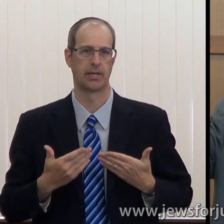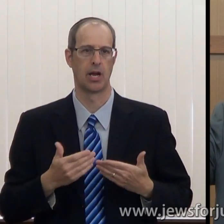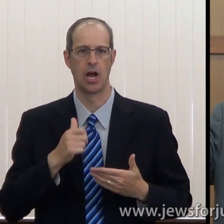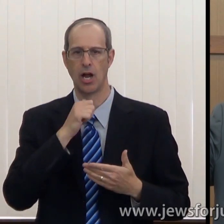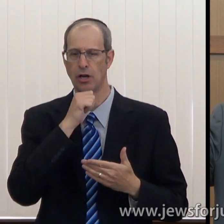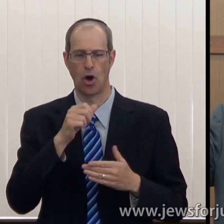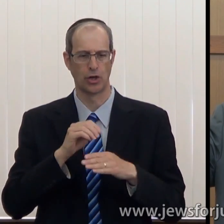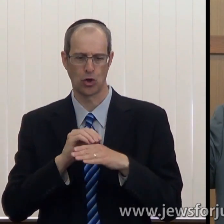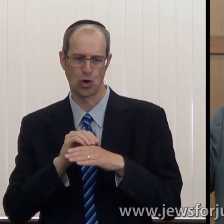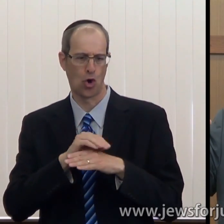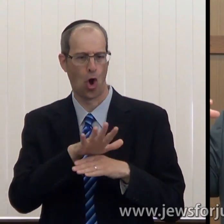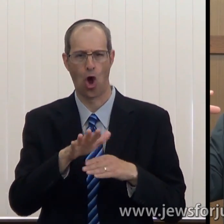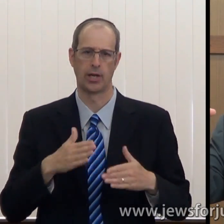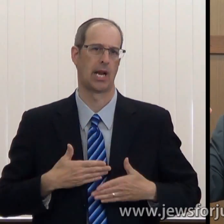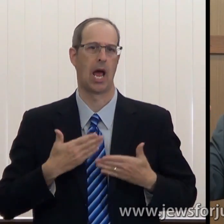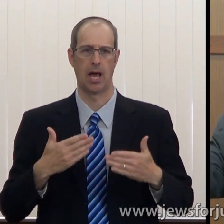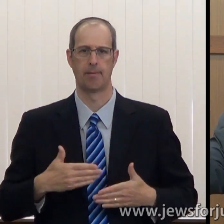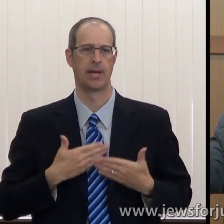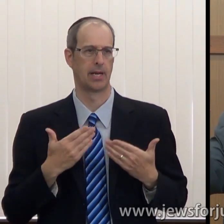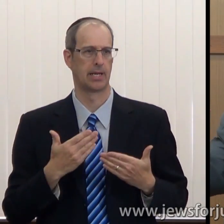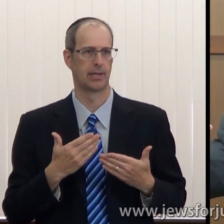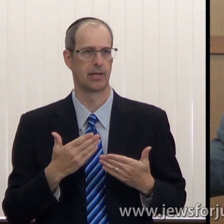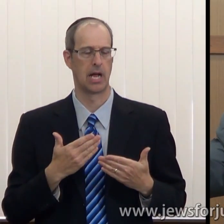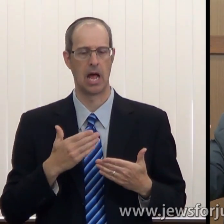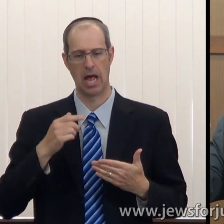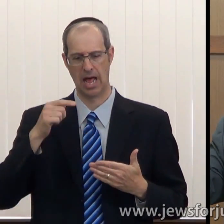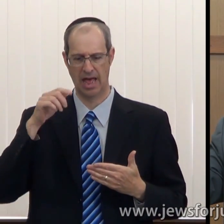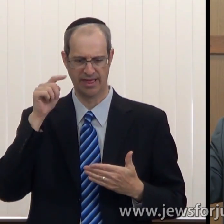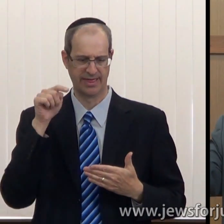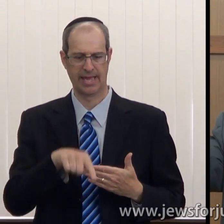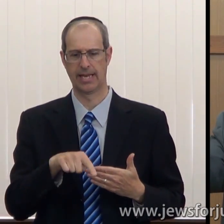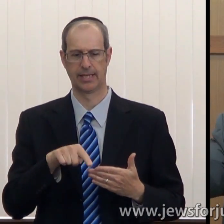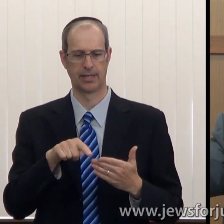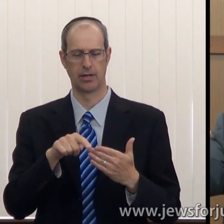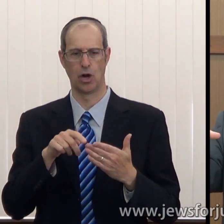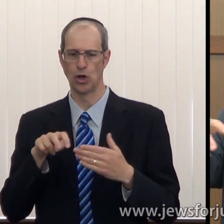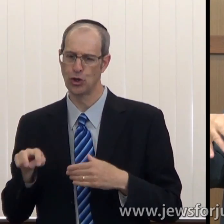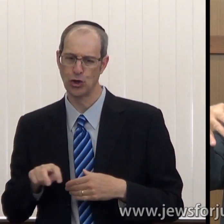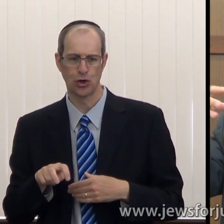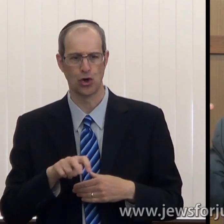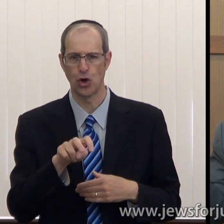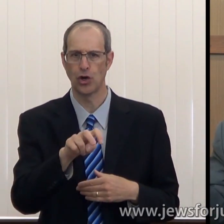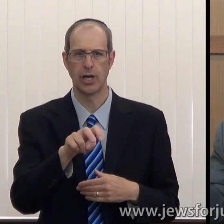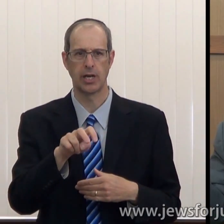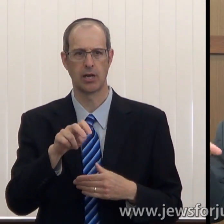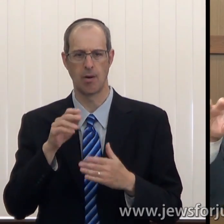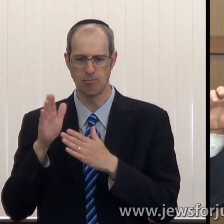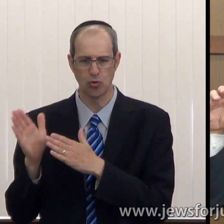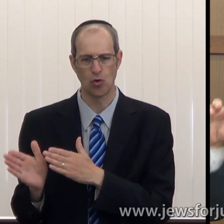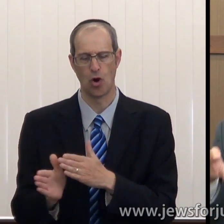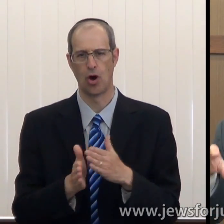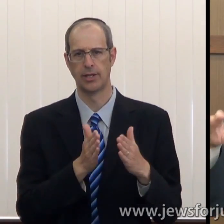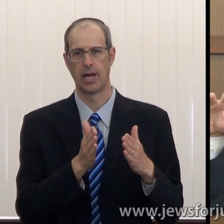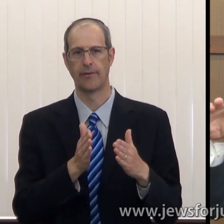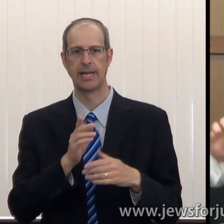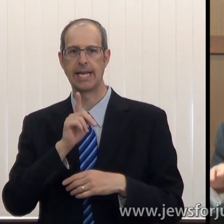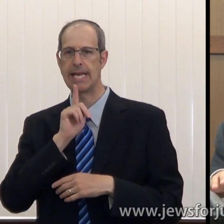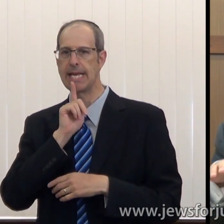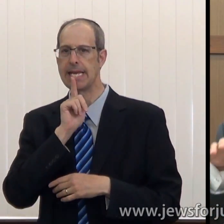cause happiness. This project, this journey, this process